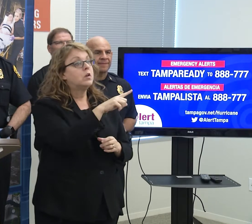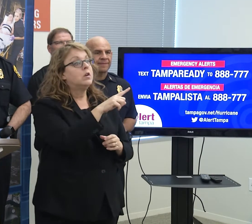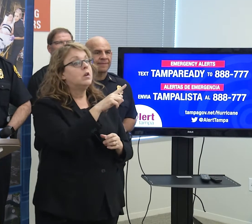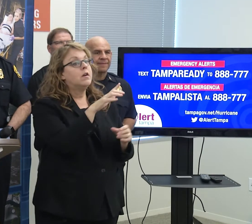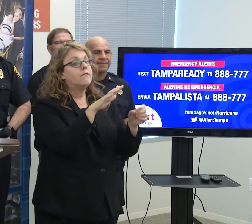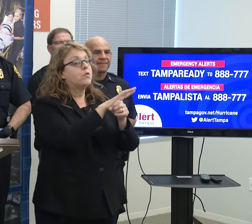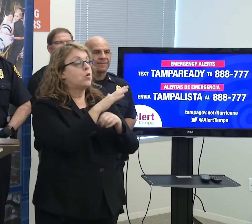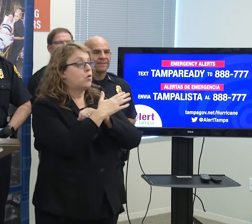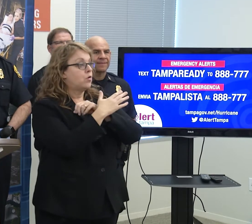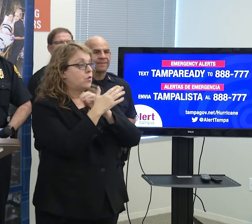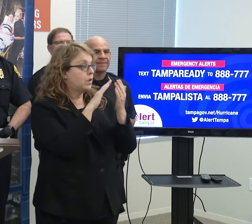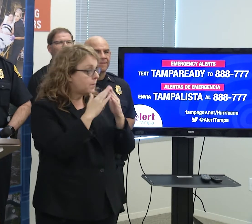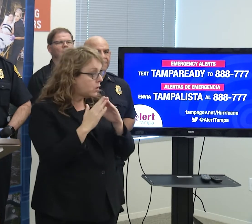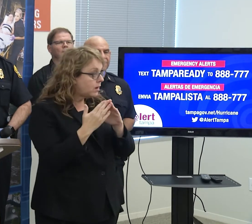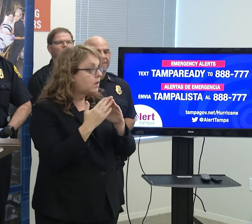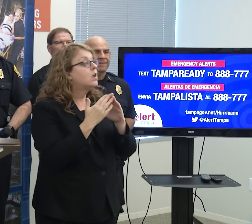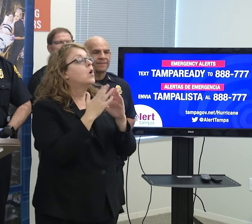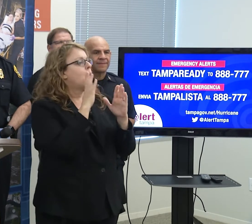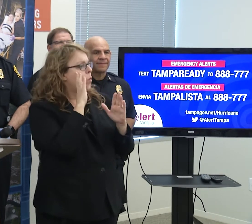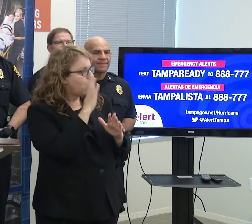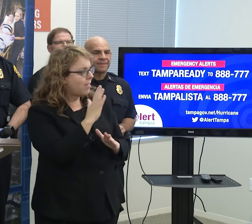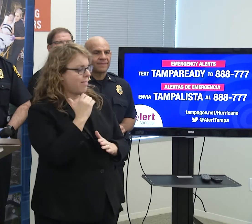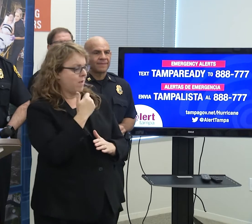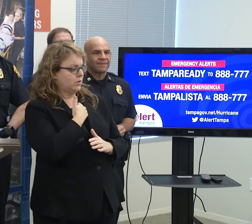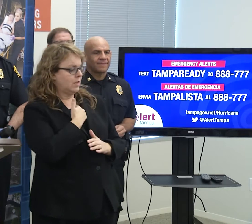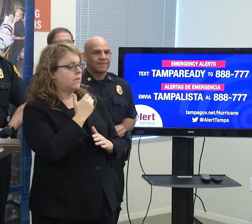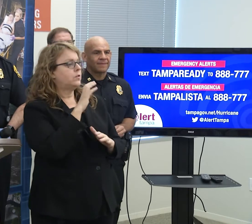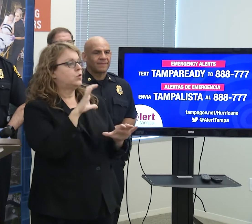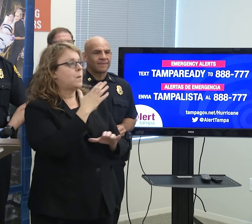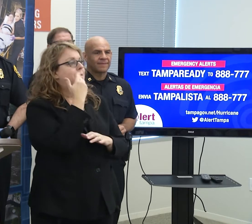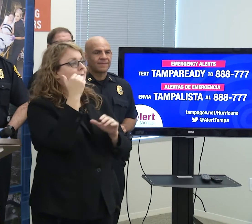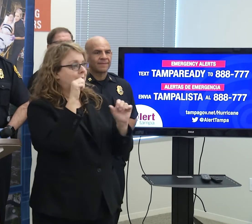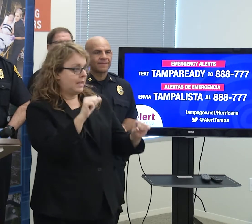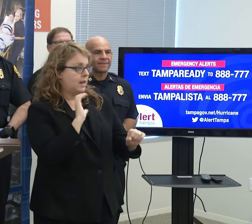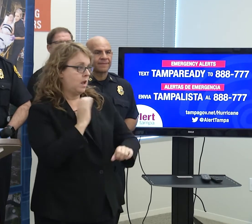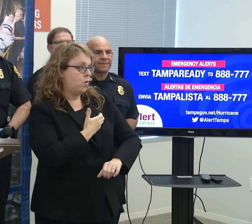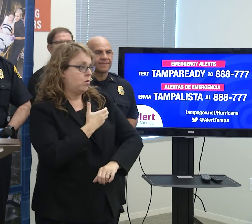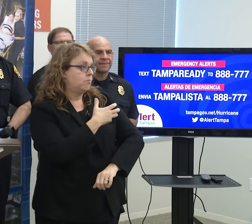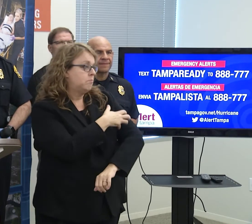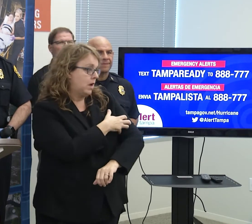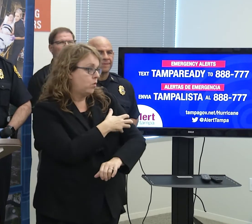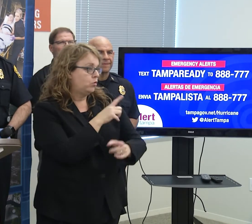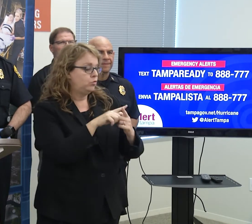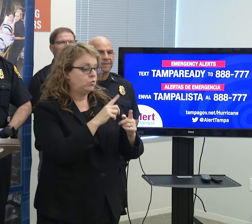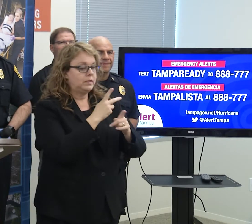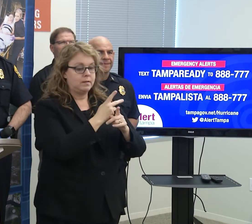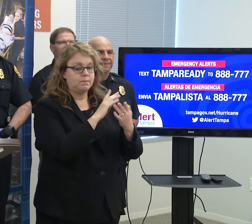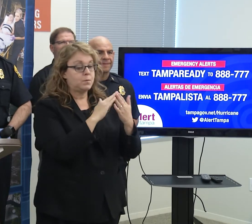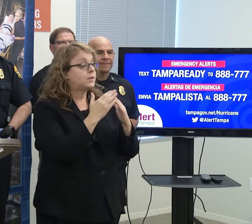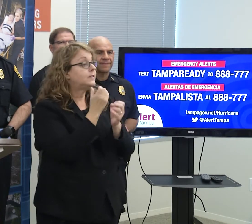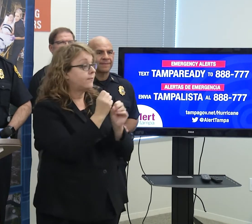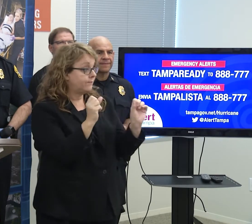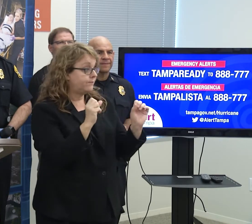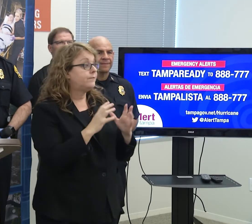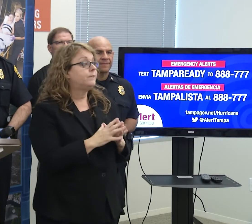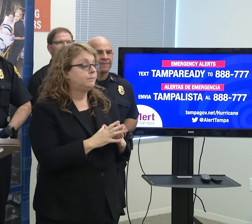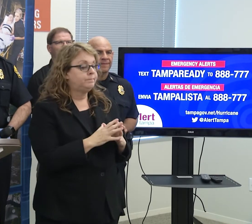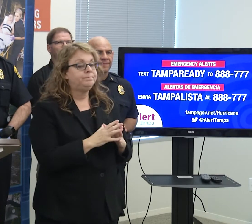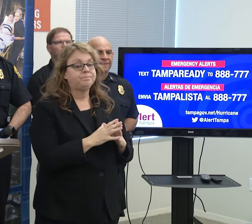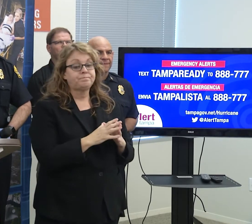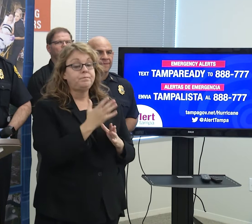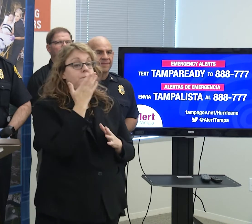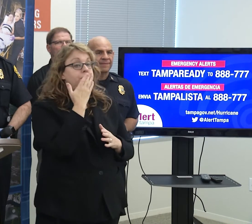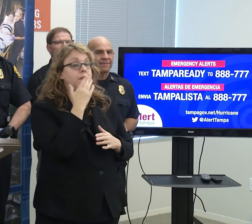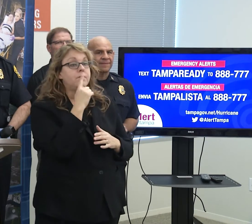the entire community that we will do everything that we can in our power to keep our community safe. So